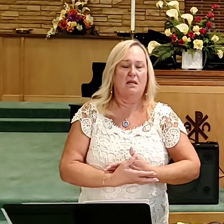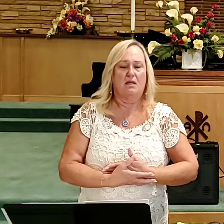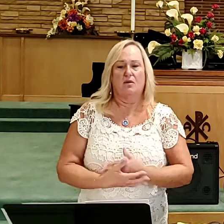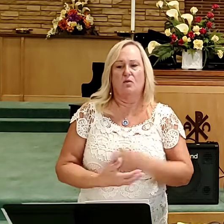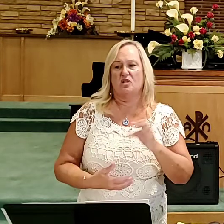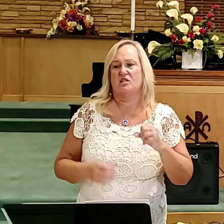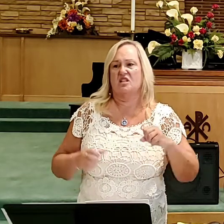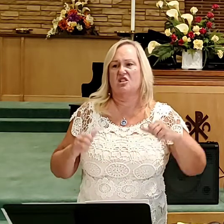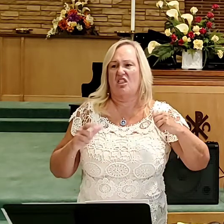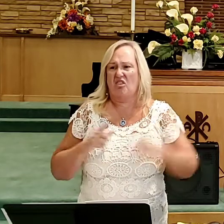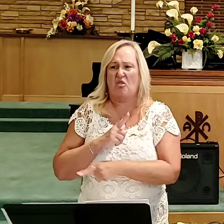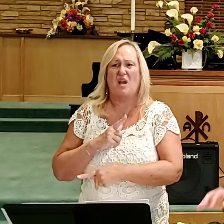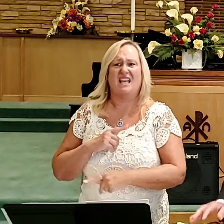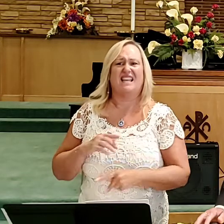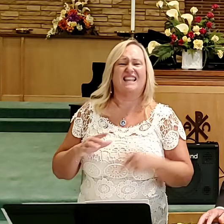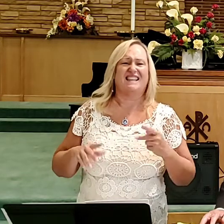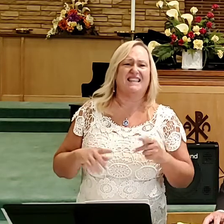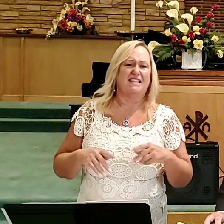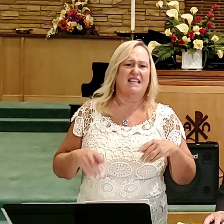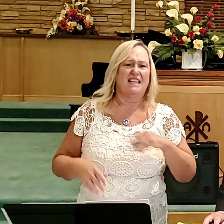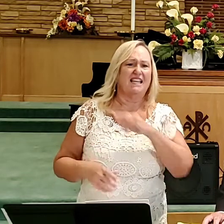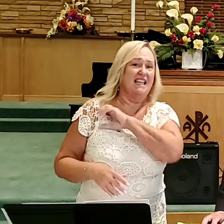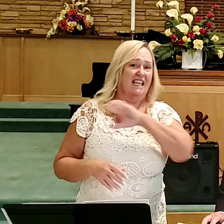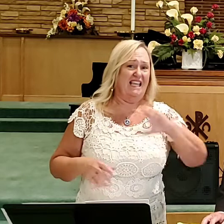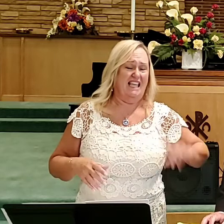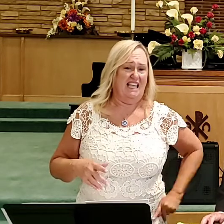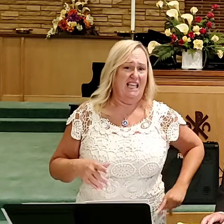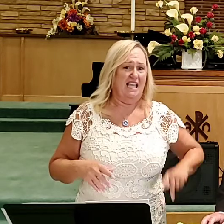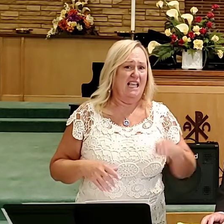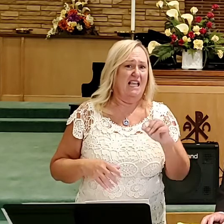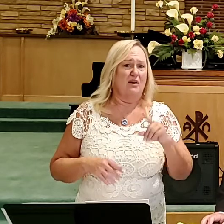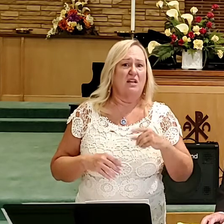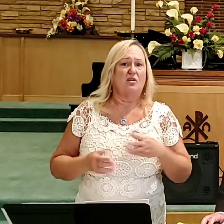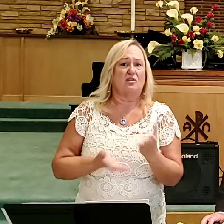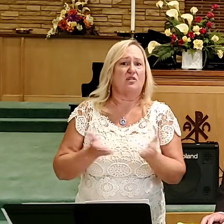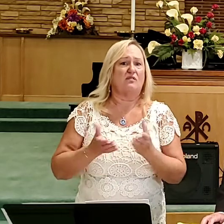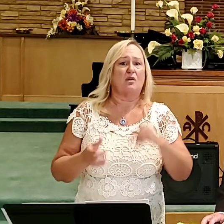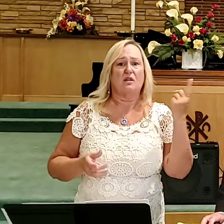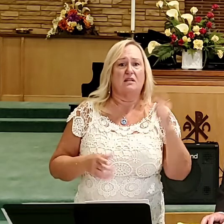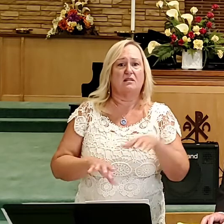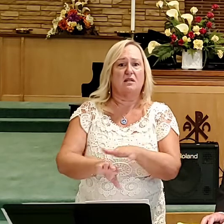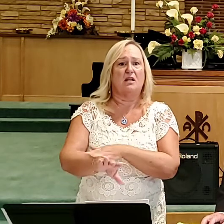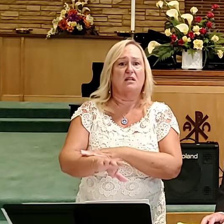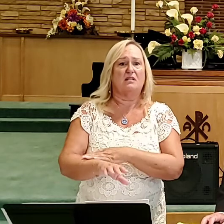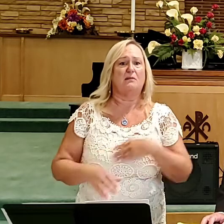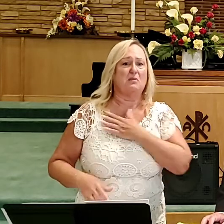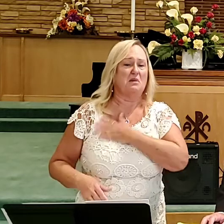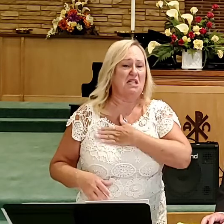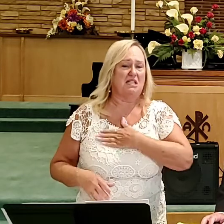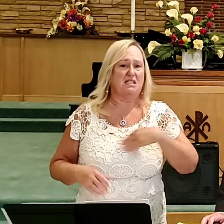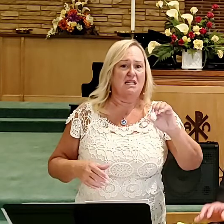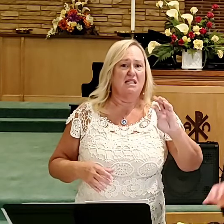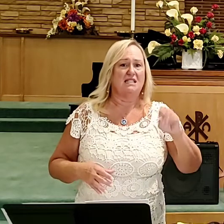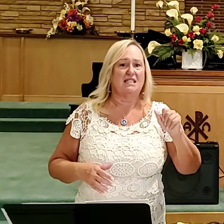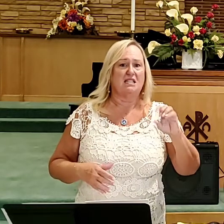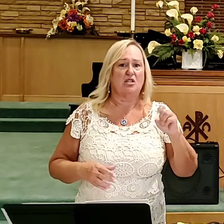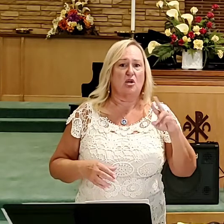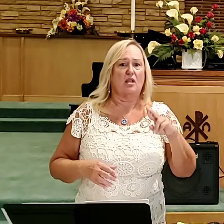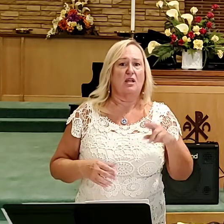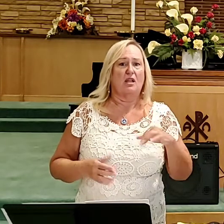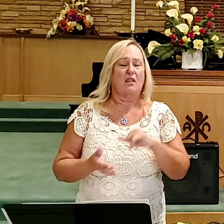was such a threat to King Herod, who served only as long as he pleased Caesar,